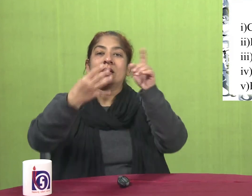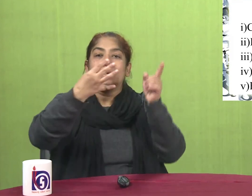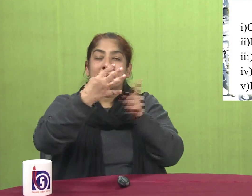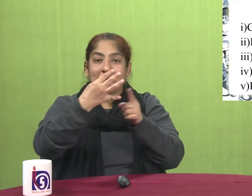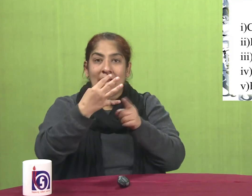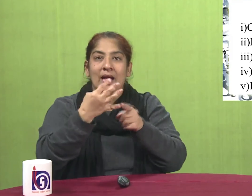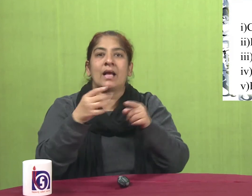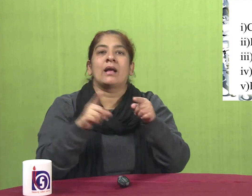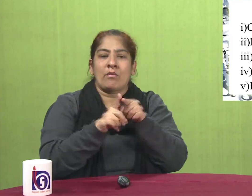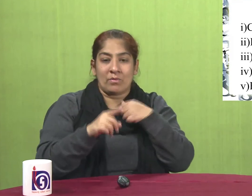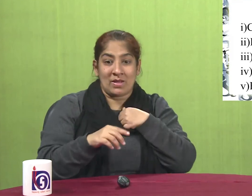The fifth